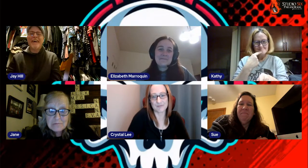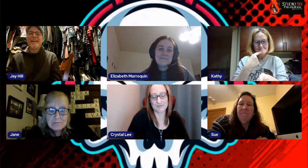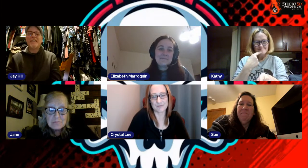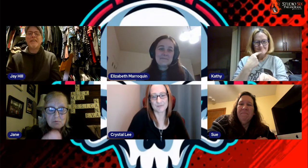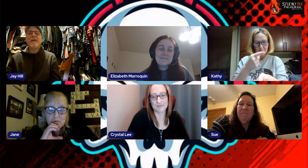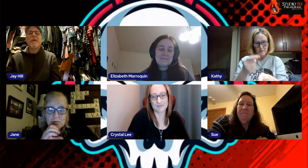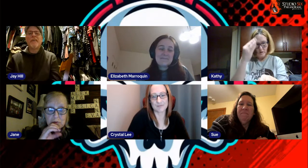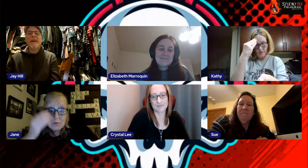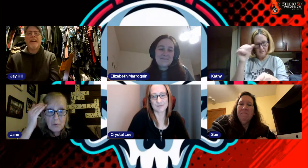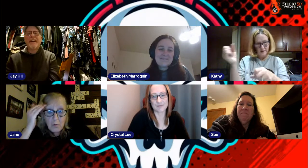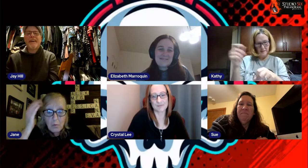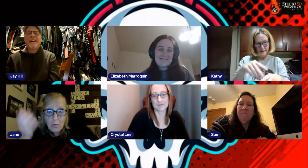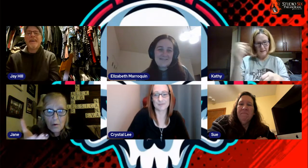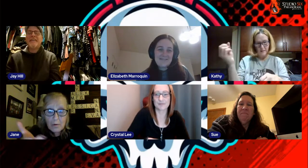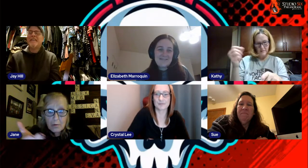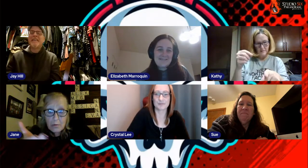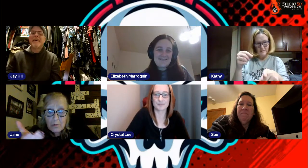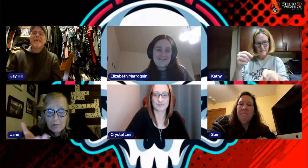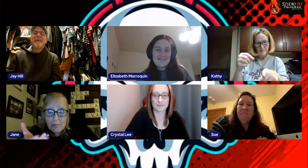Yeah, she knows that.